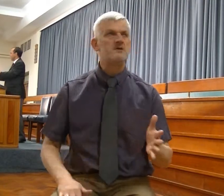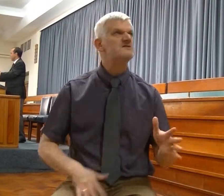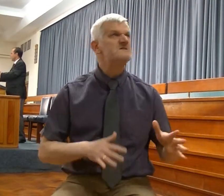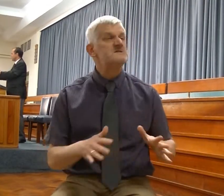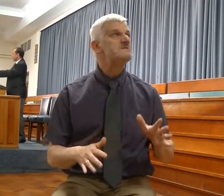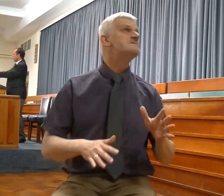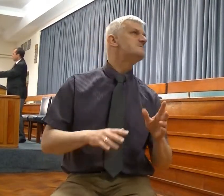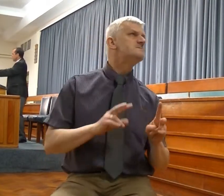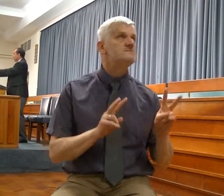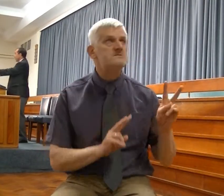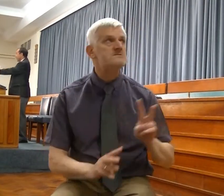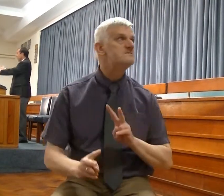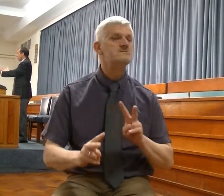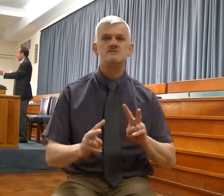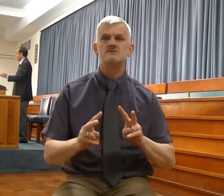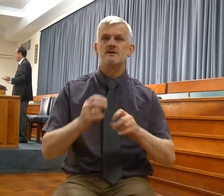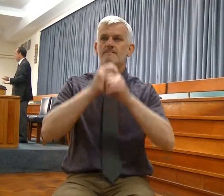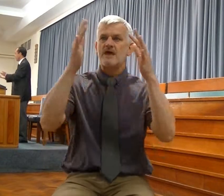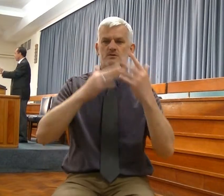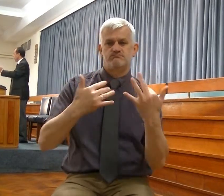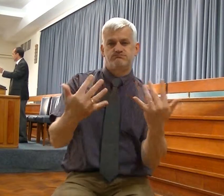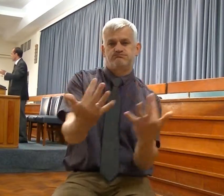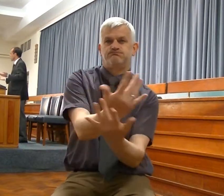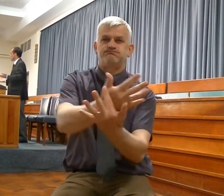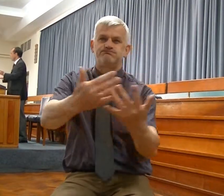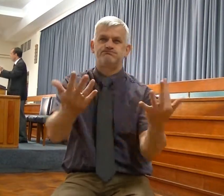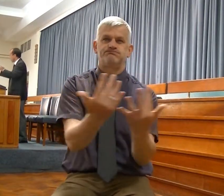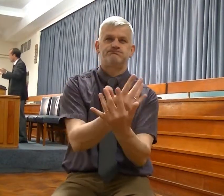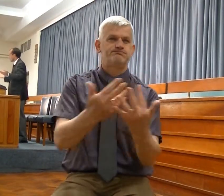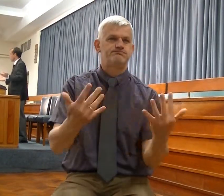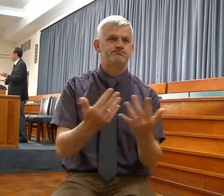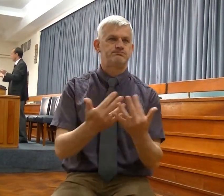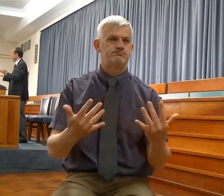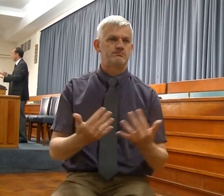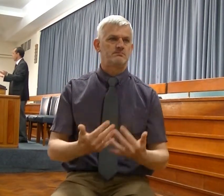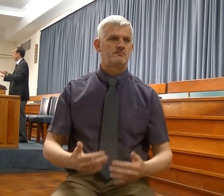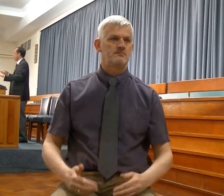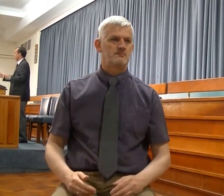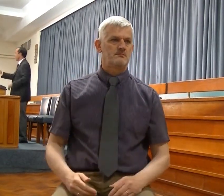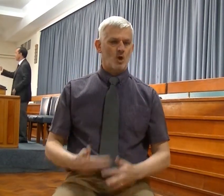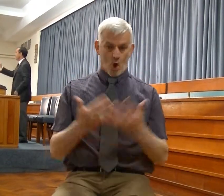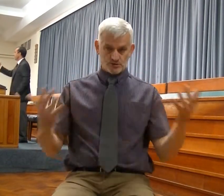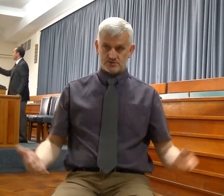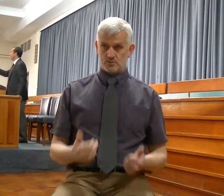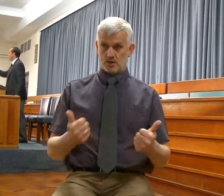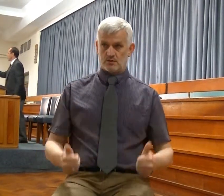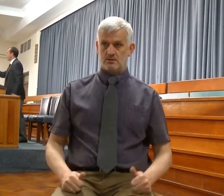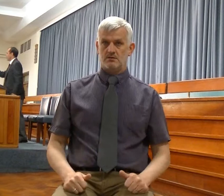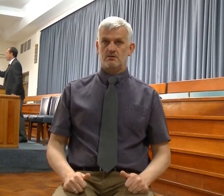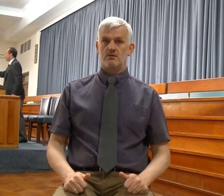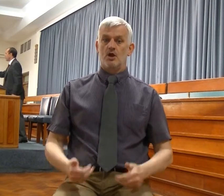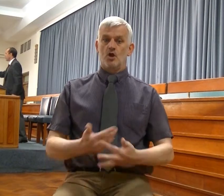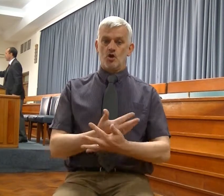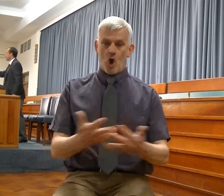an ironical way. And so on. So there were a number of people by the cross of Calvary on that day. And